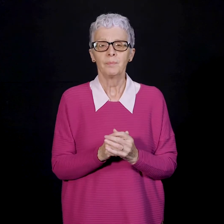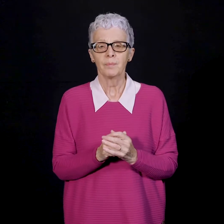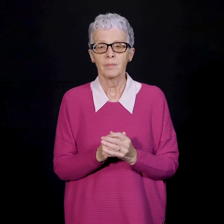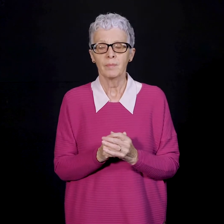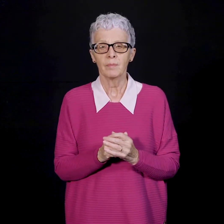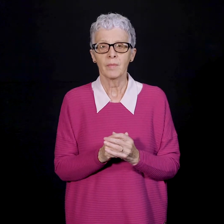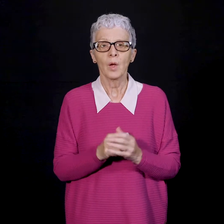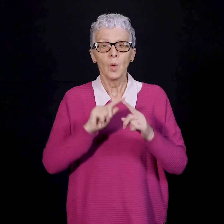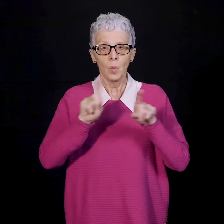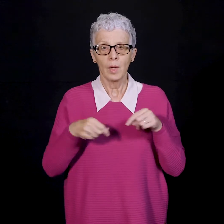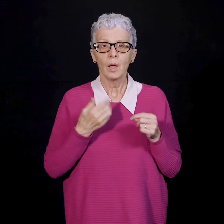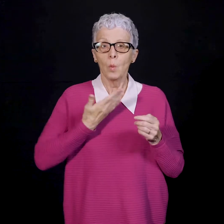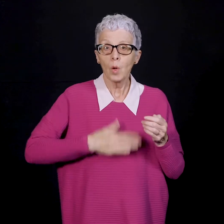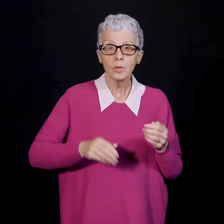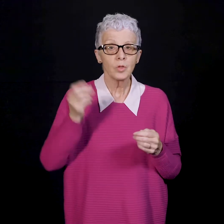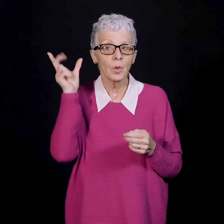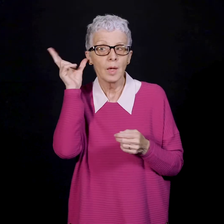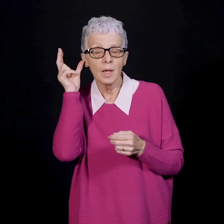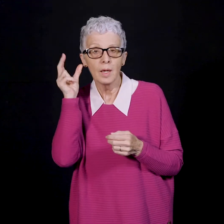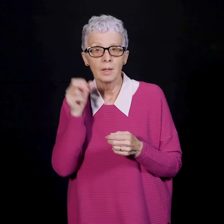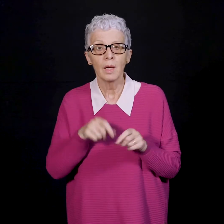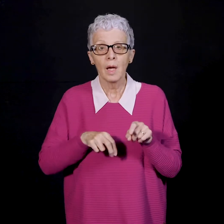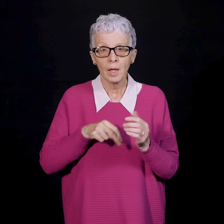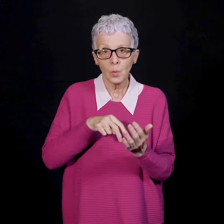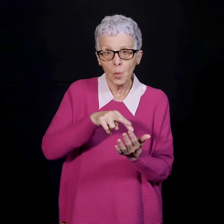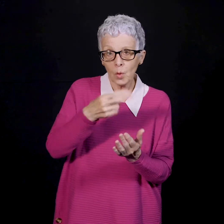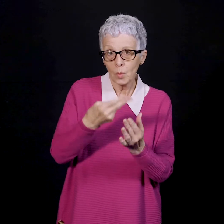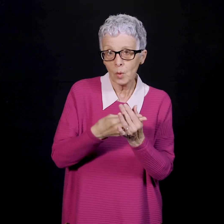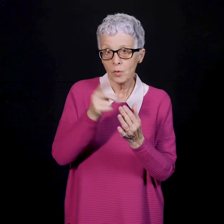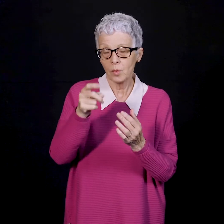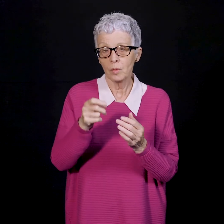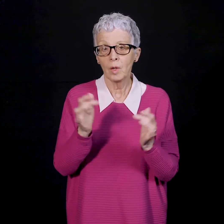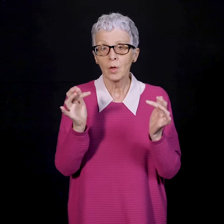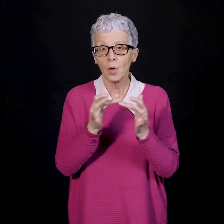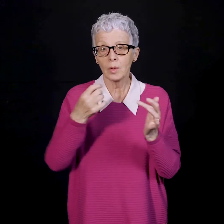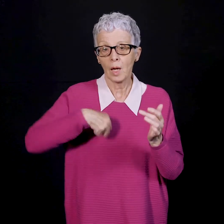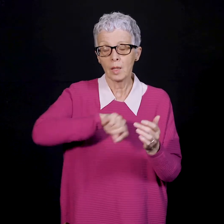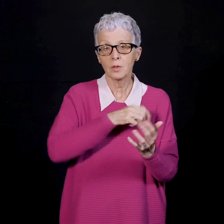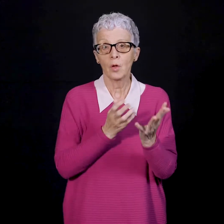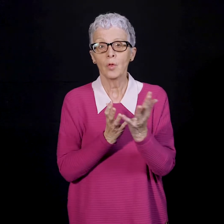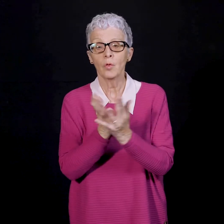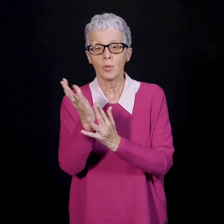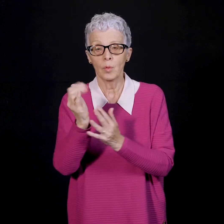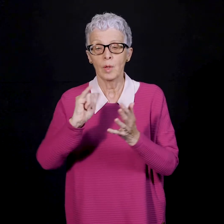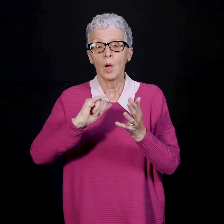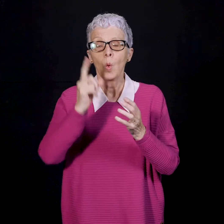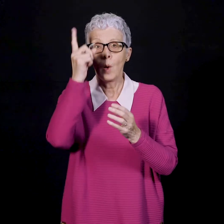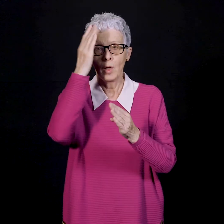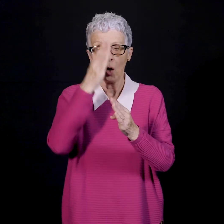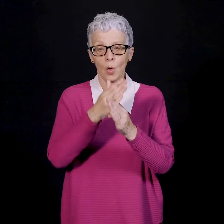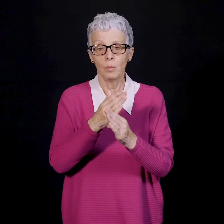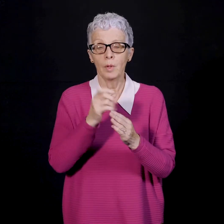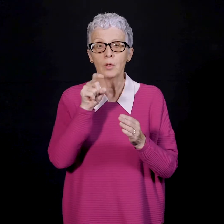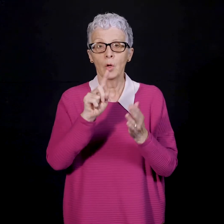we'd love to hear from you and walk beside you in that. You can contact us through our social media or at